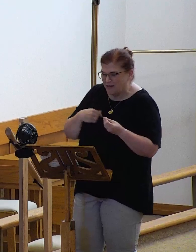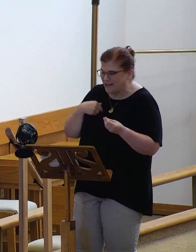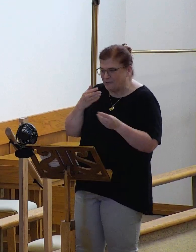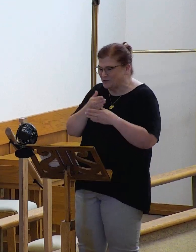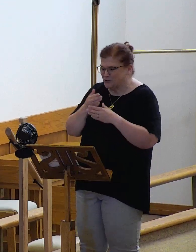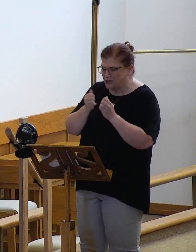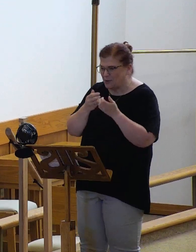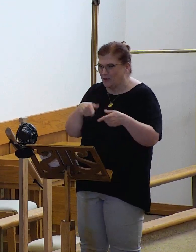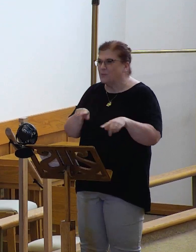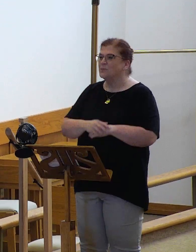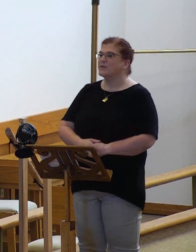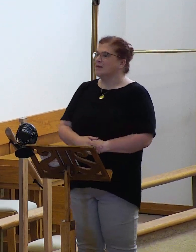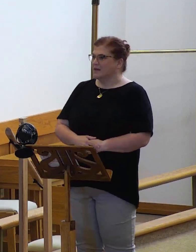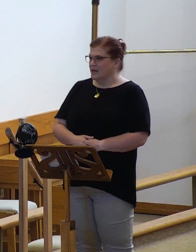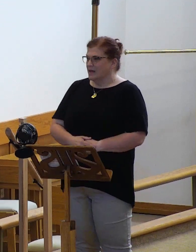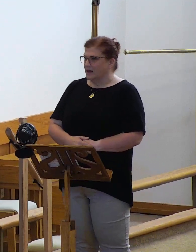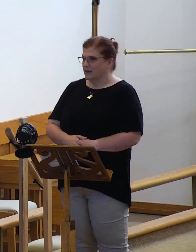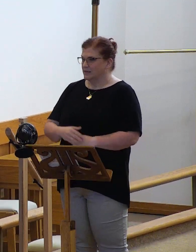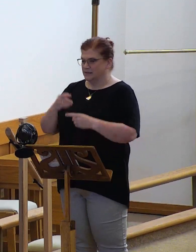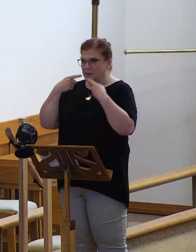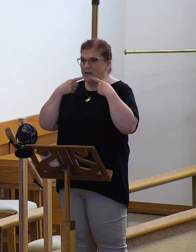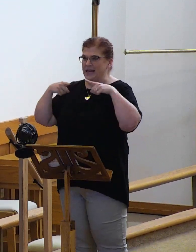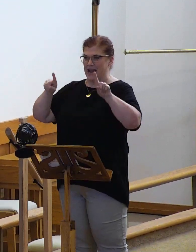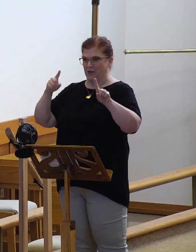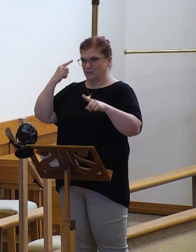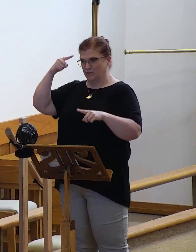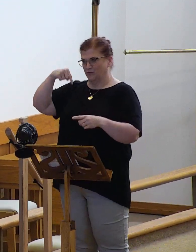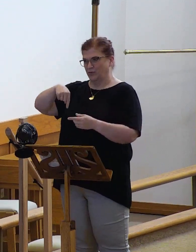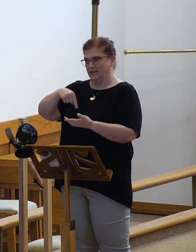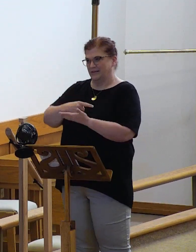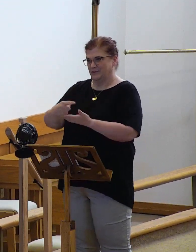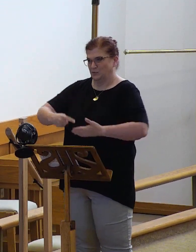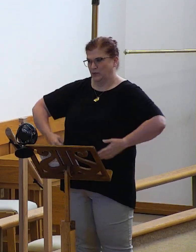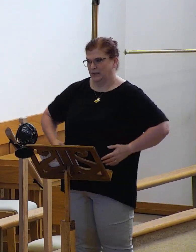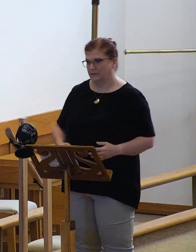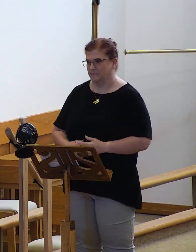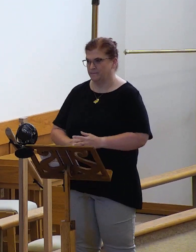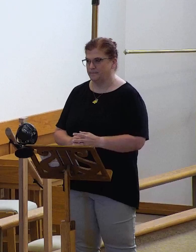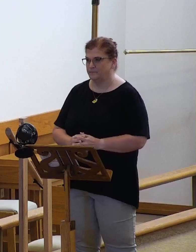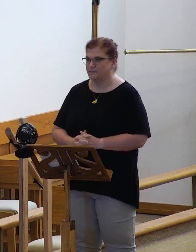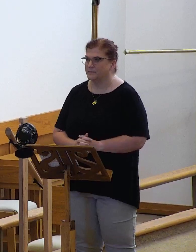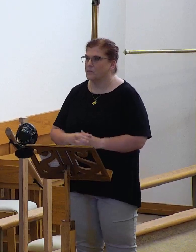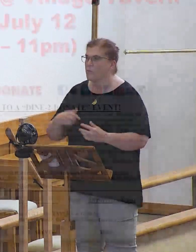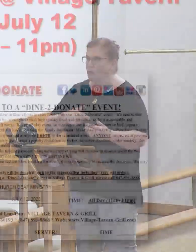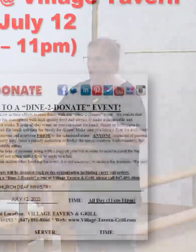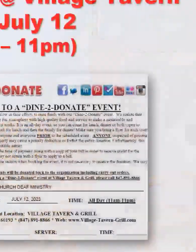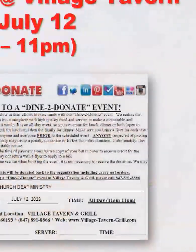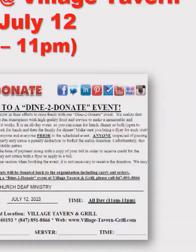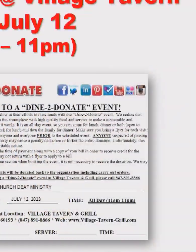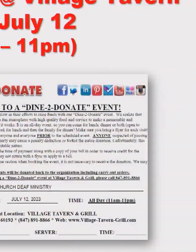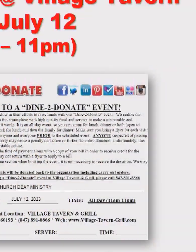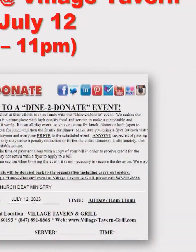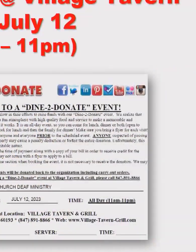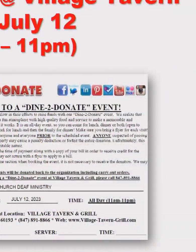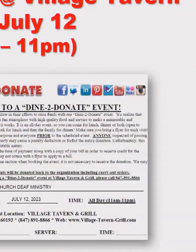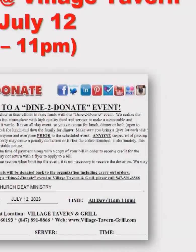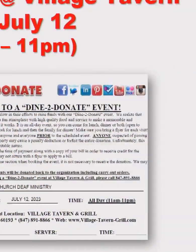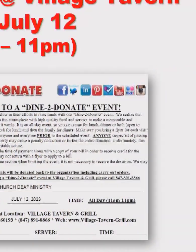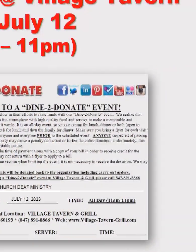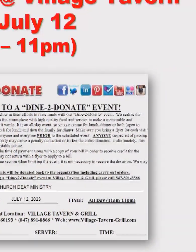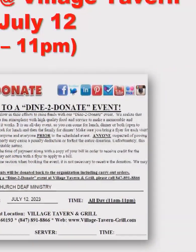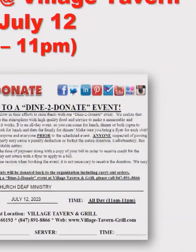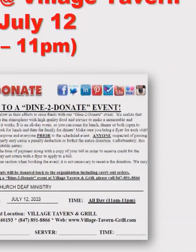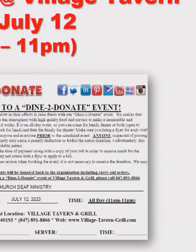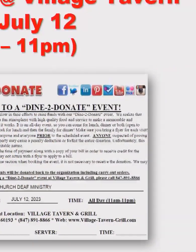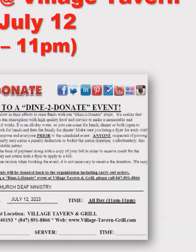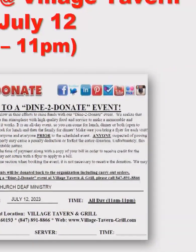stories. Some announcements for the week. We have the